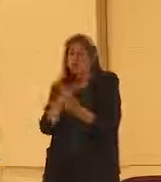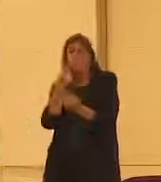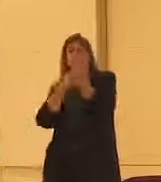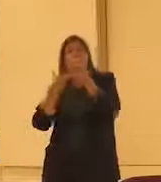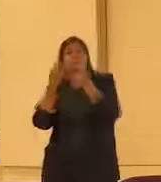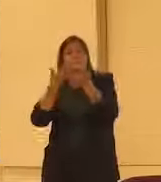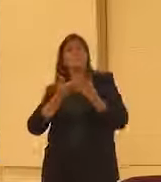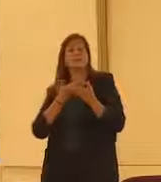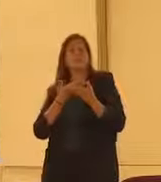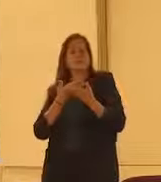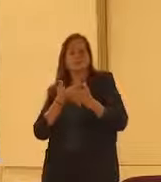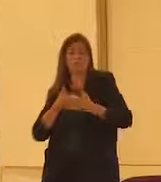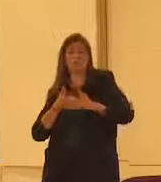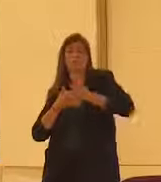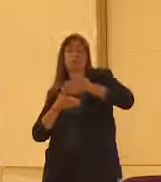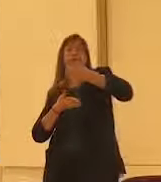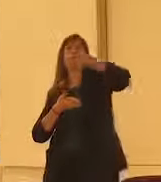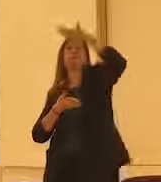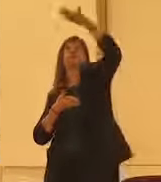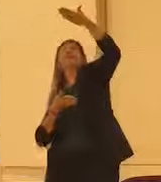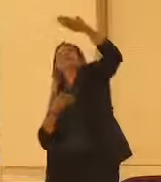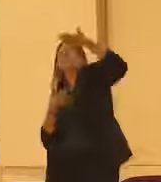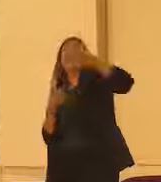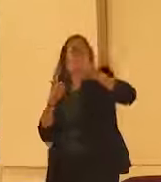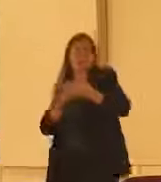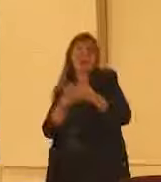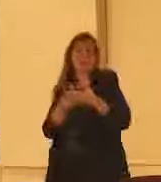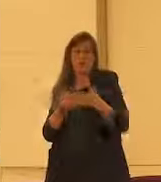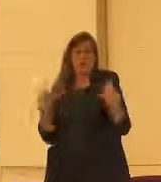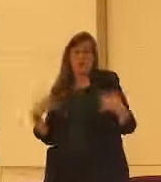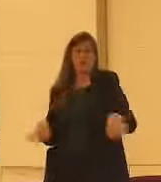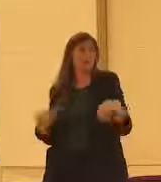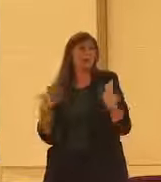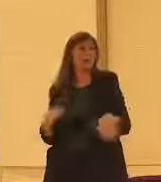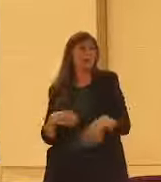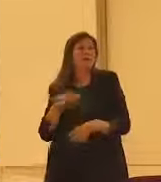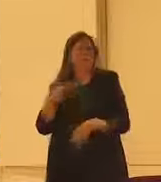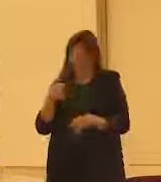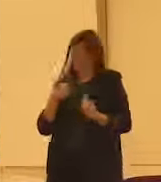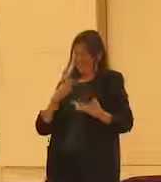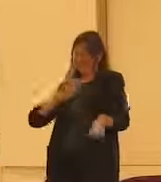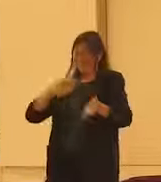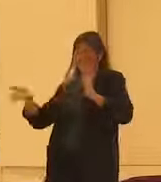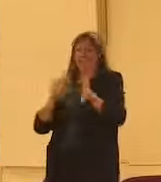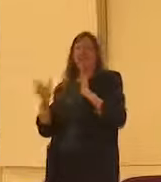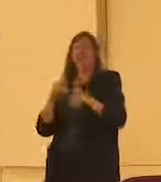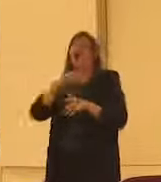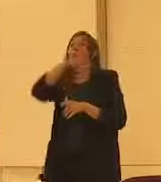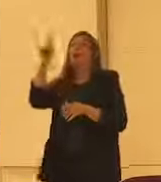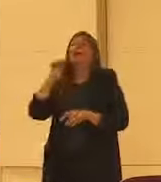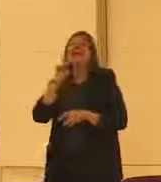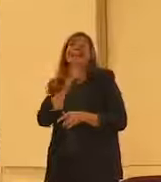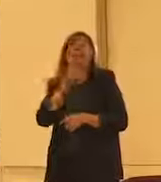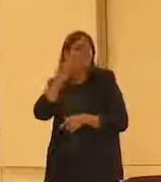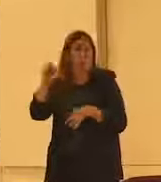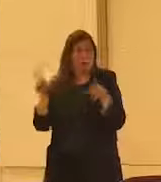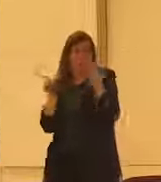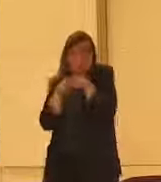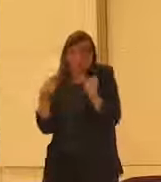that's because big D deaf people who are sign language users, for the majority of hearing doctors, it is so alien to them that they recognise